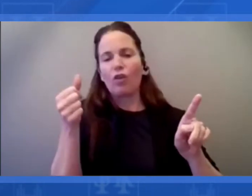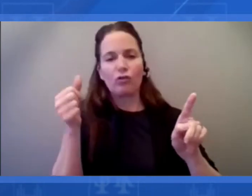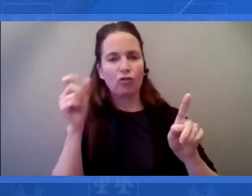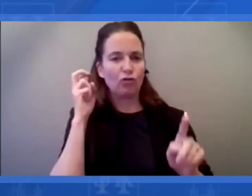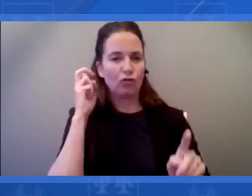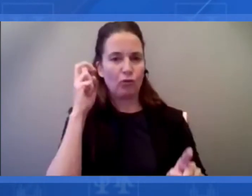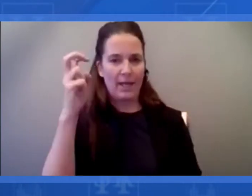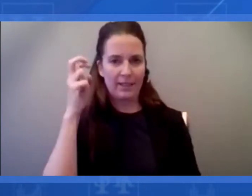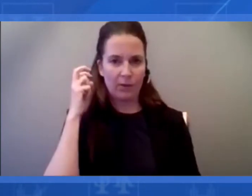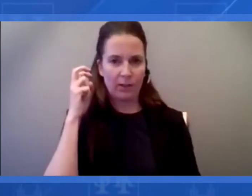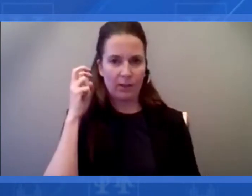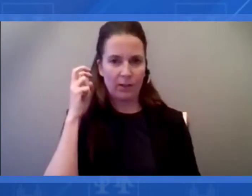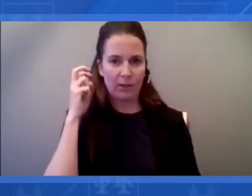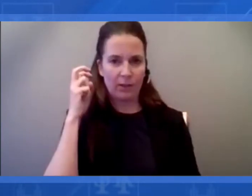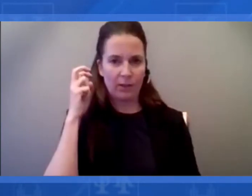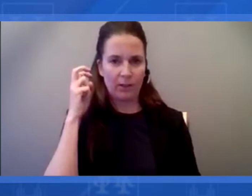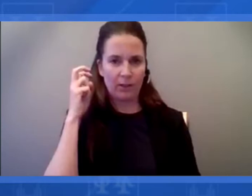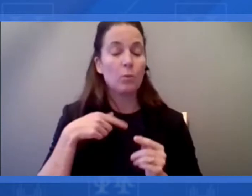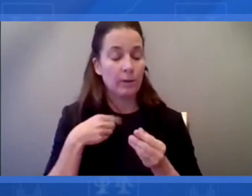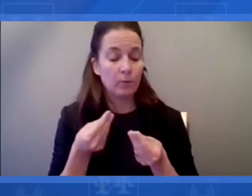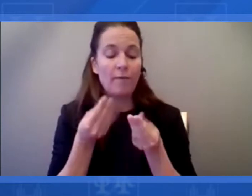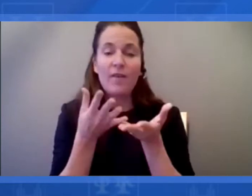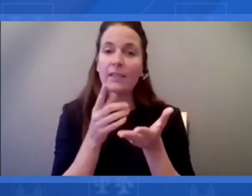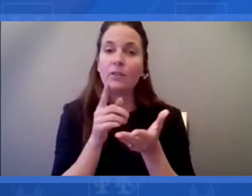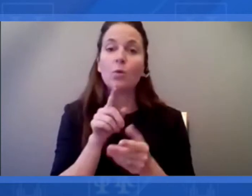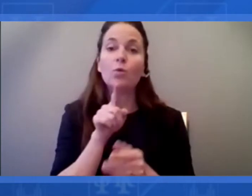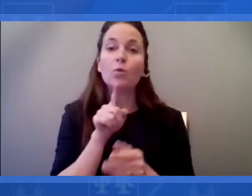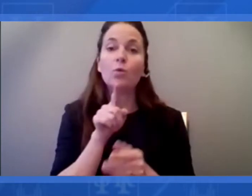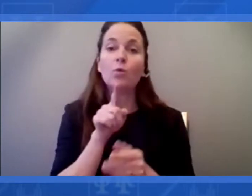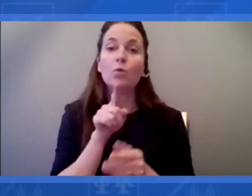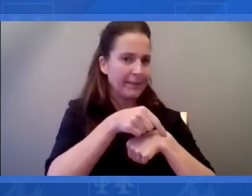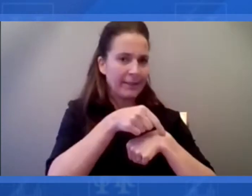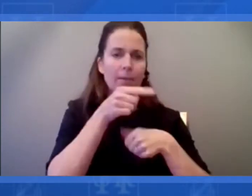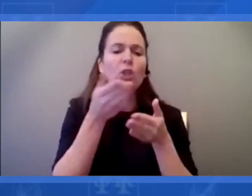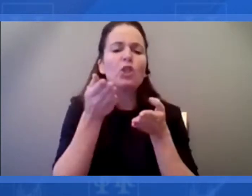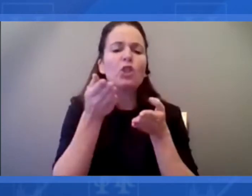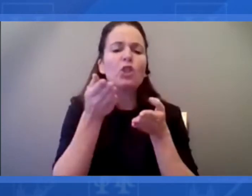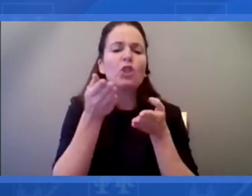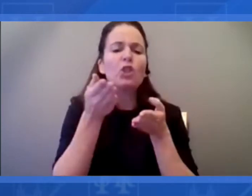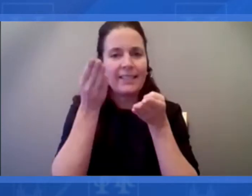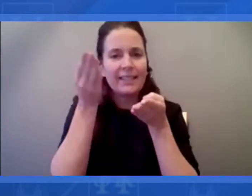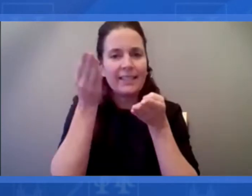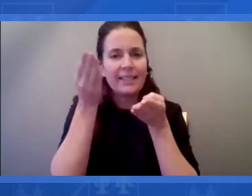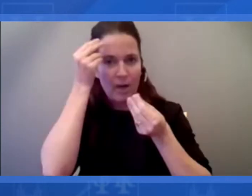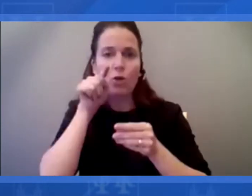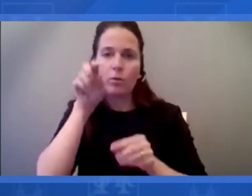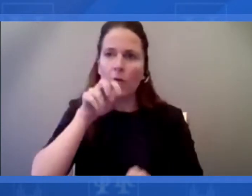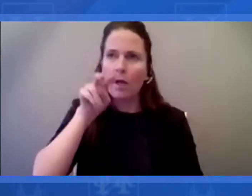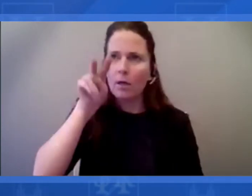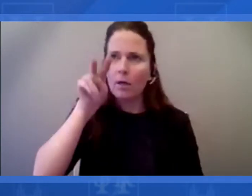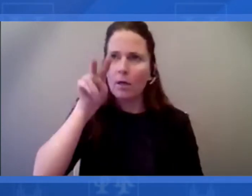real-time, 24/7 access to service information that can help you plan your trip.